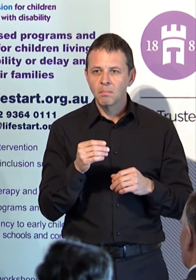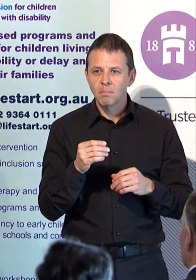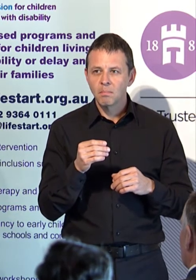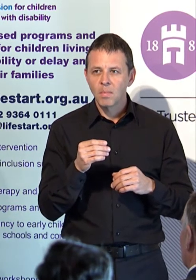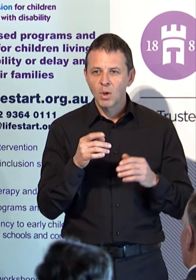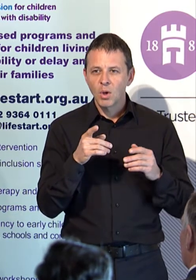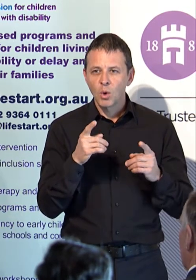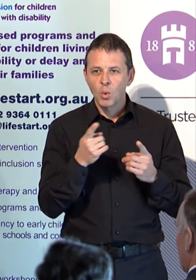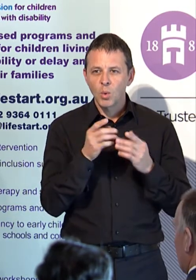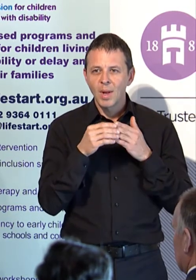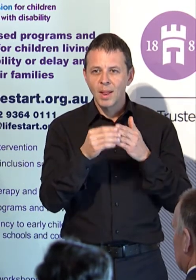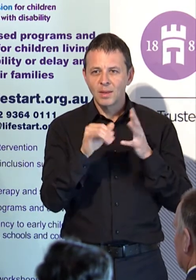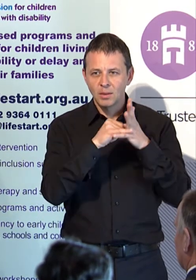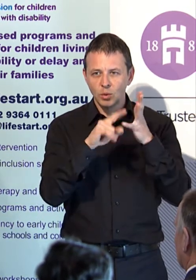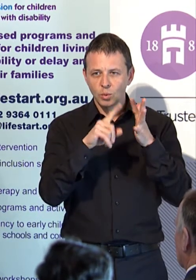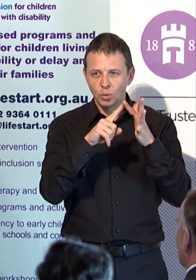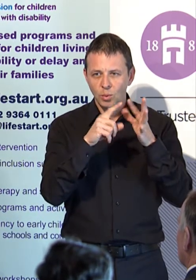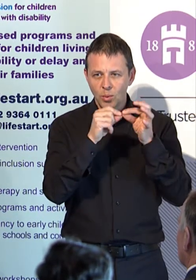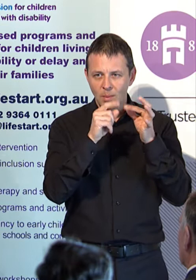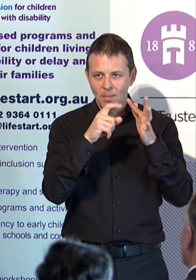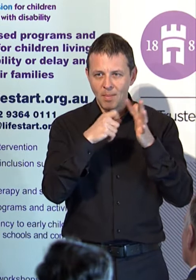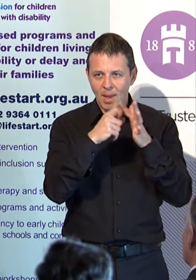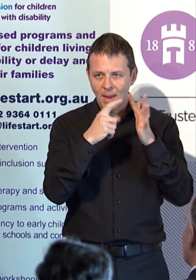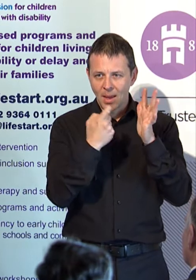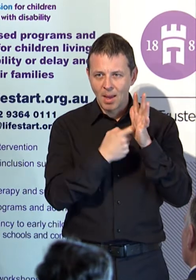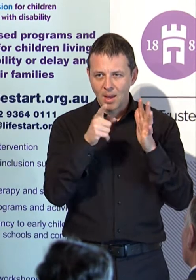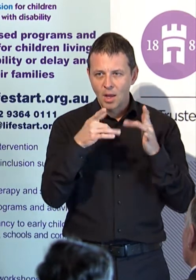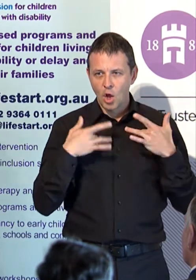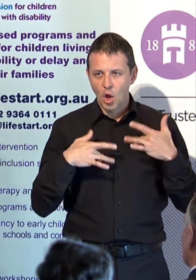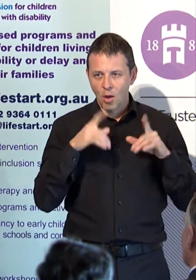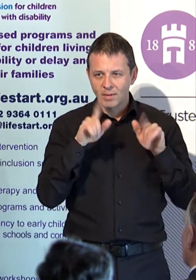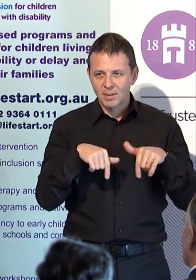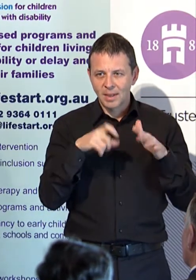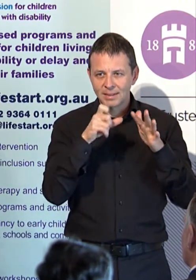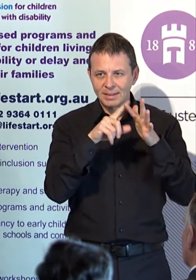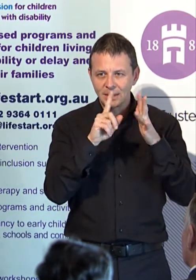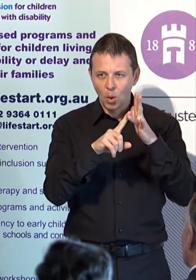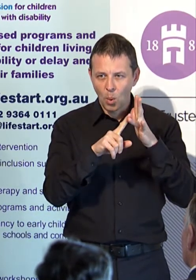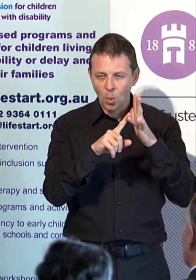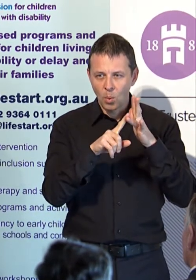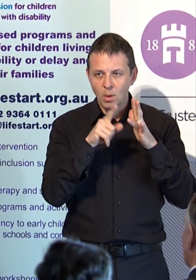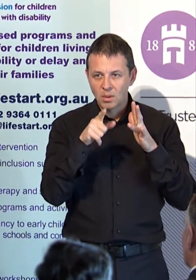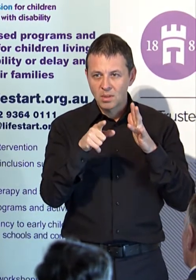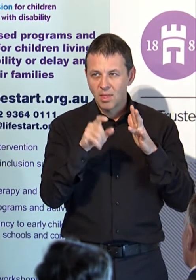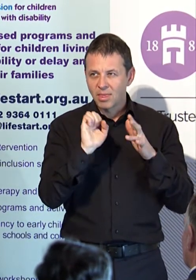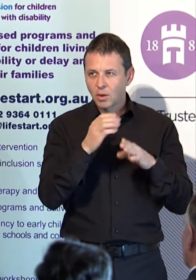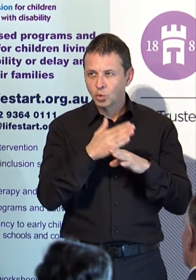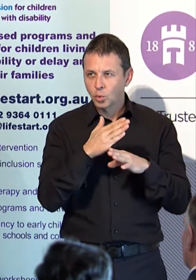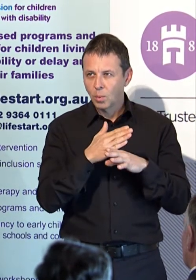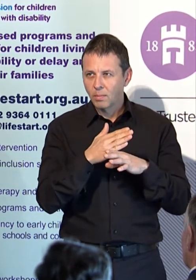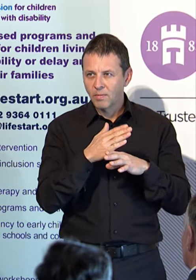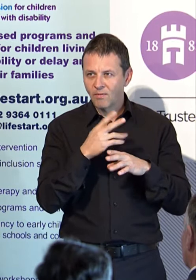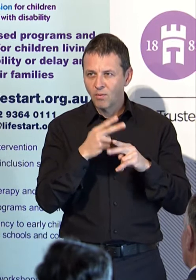Sue Becker. Sue is LifeStart's CEO. She's been in that role for plus 3 years,